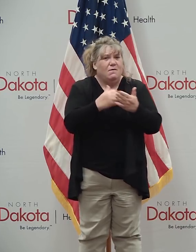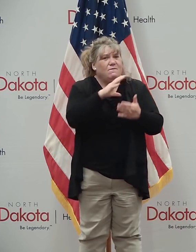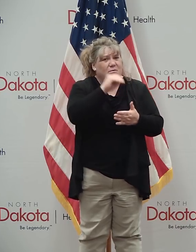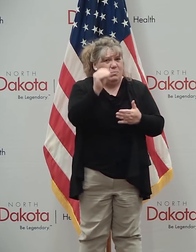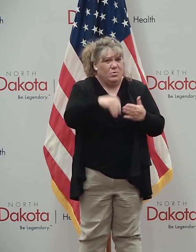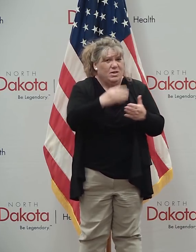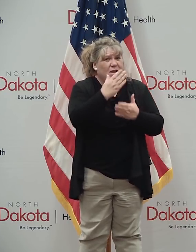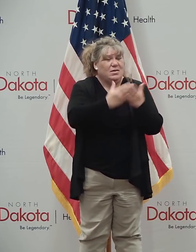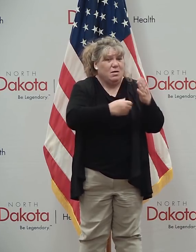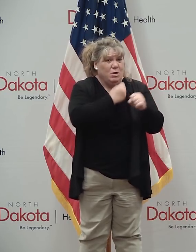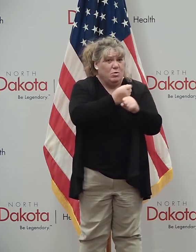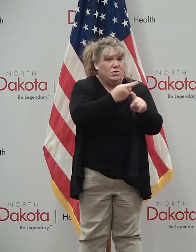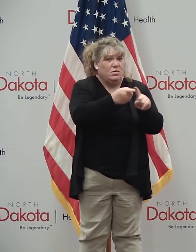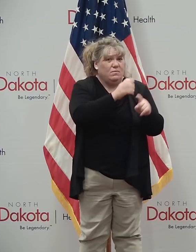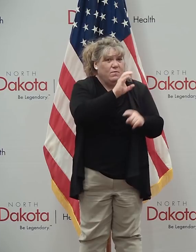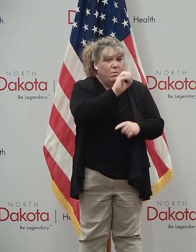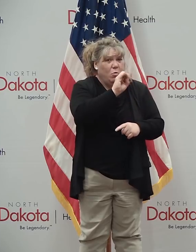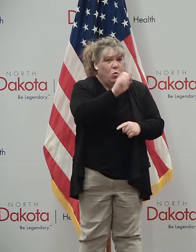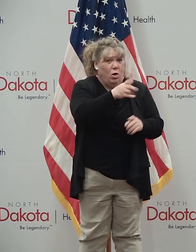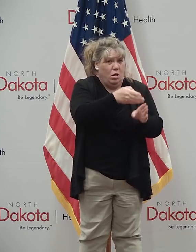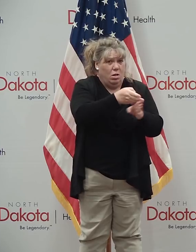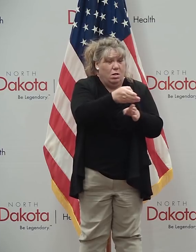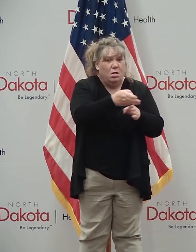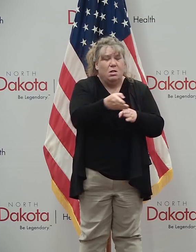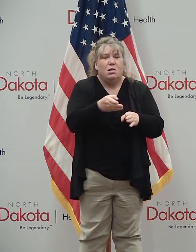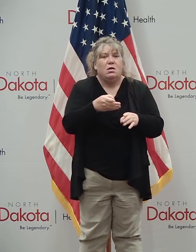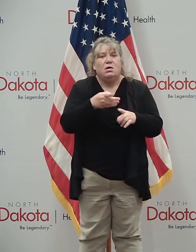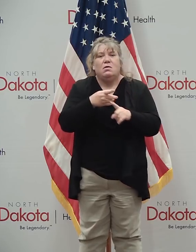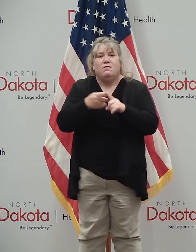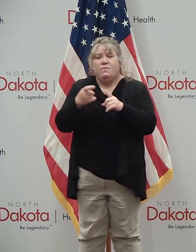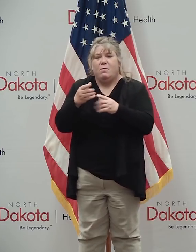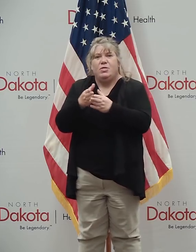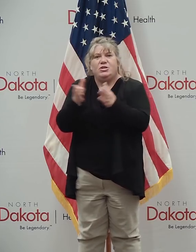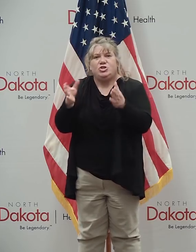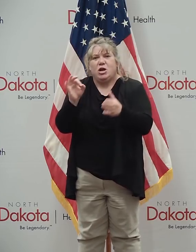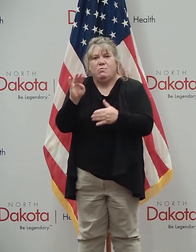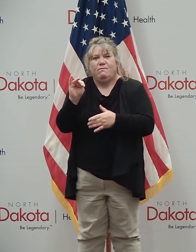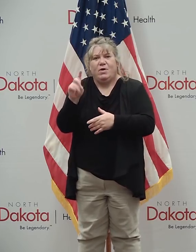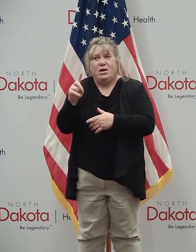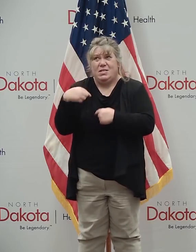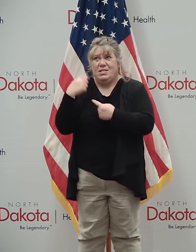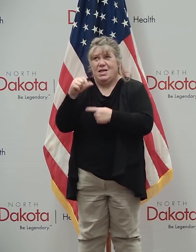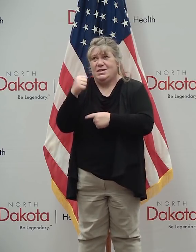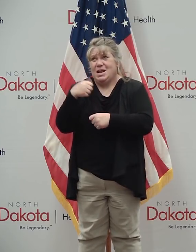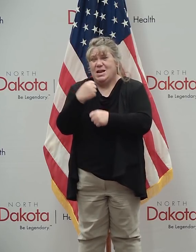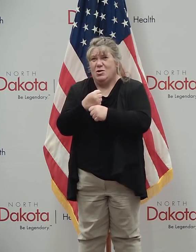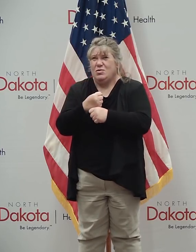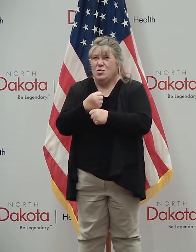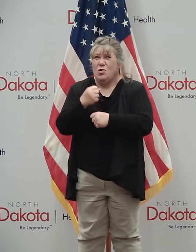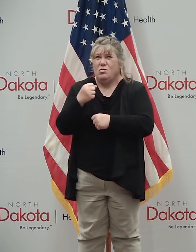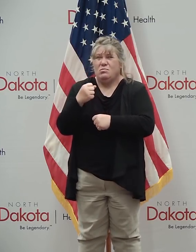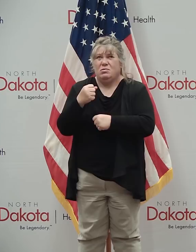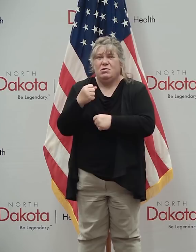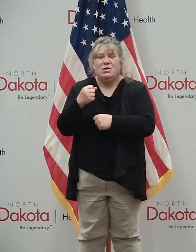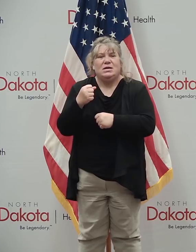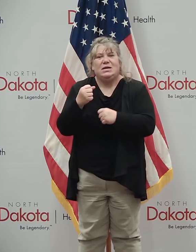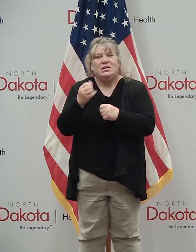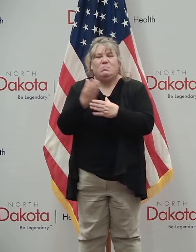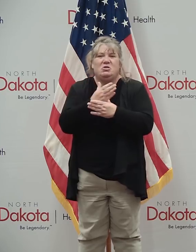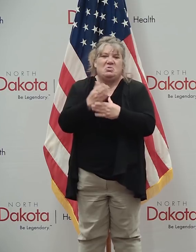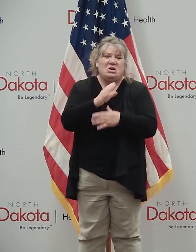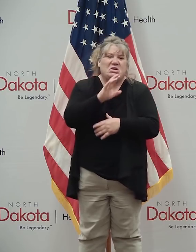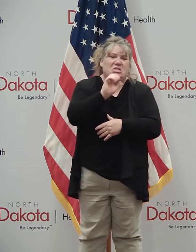industry. And from a general fund standpoint, in the last 10 years or last 5 bienniums, it's ranged